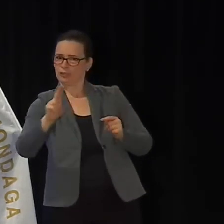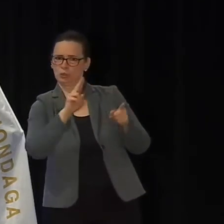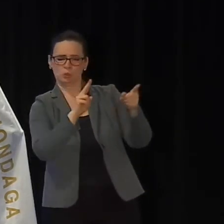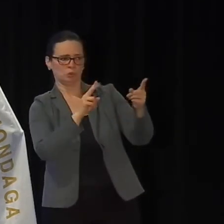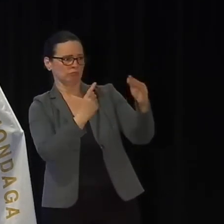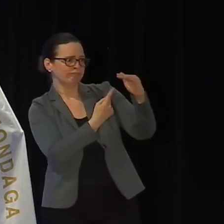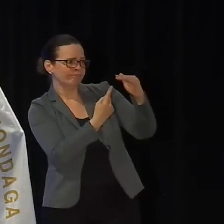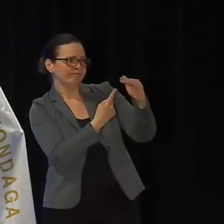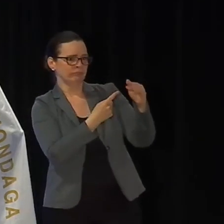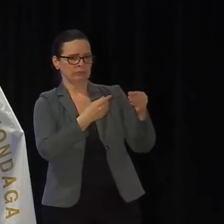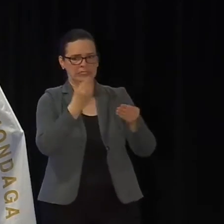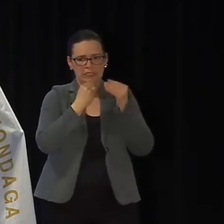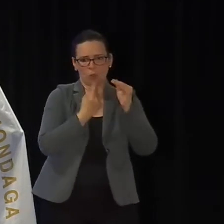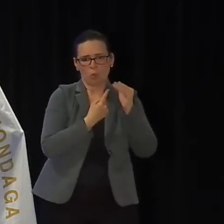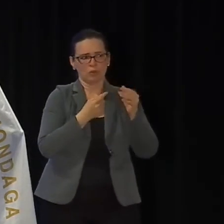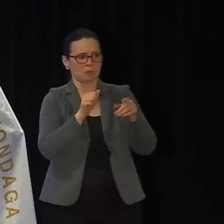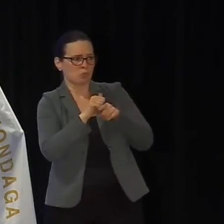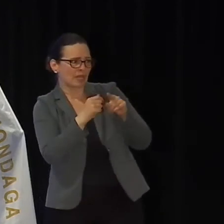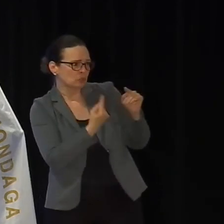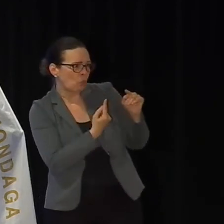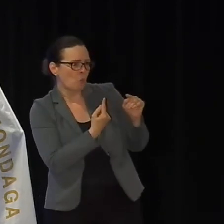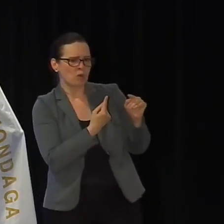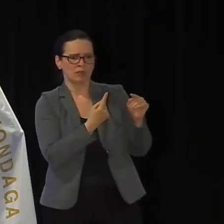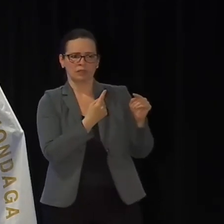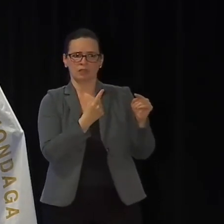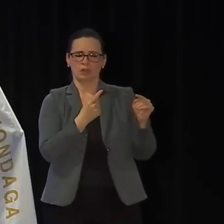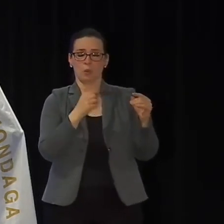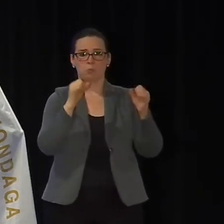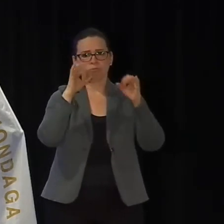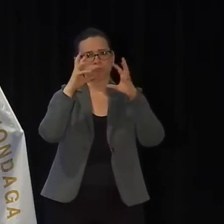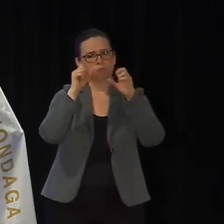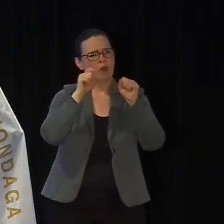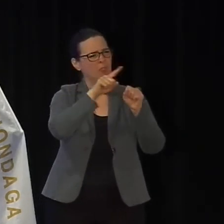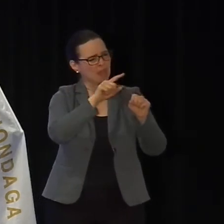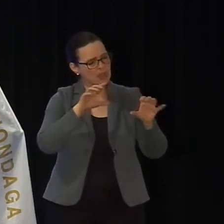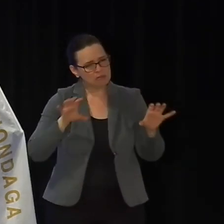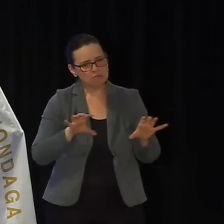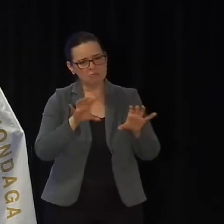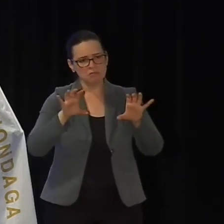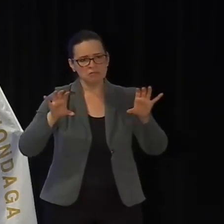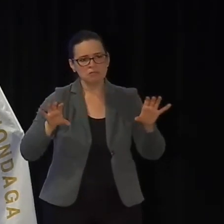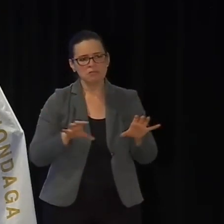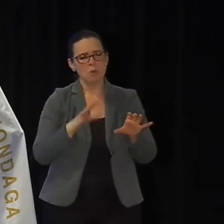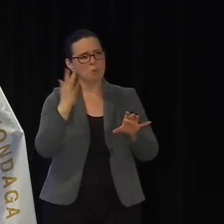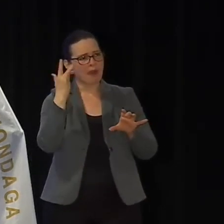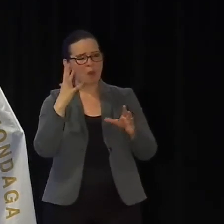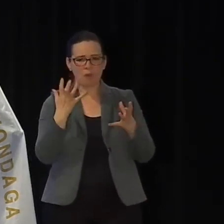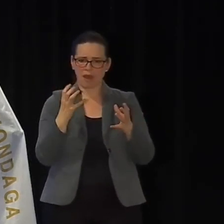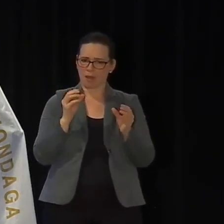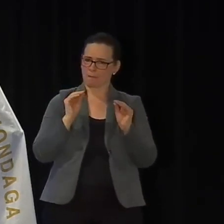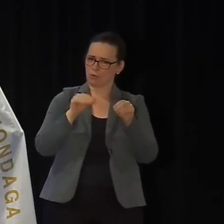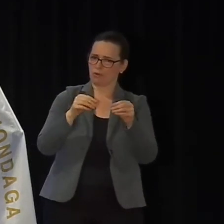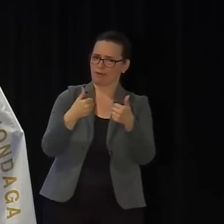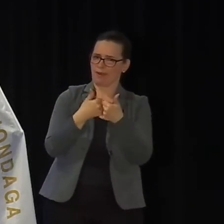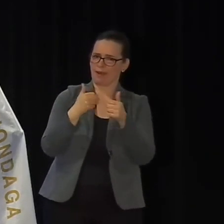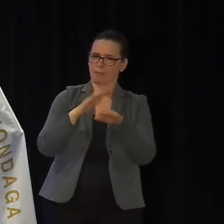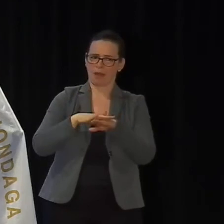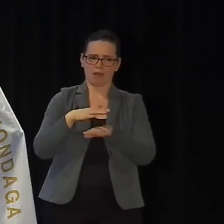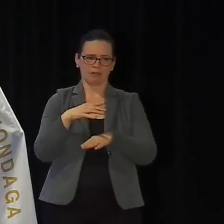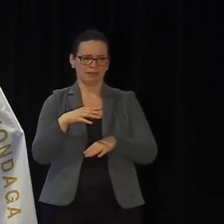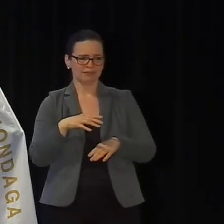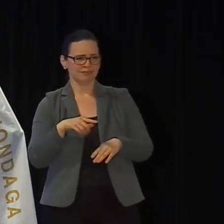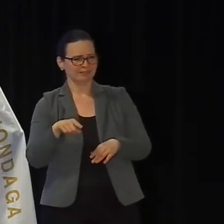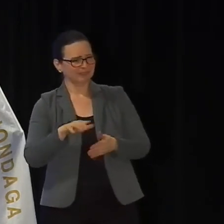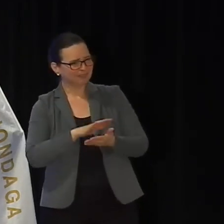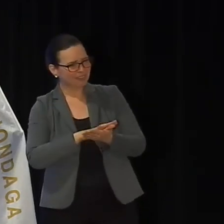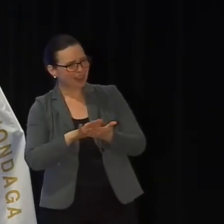So it's amazing what all these teams have gone through, and then it was nice to see our guys go through a